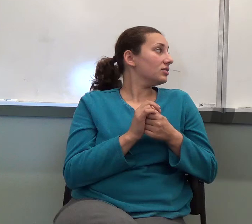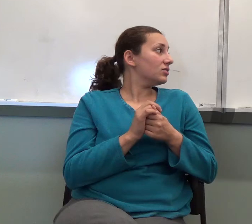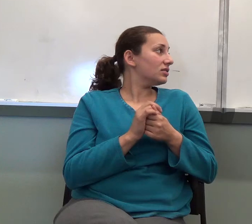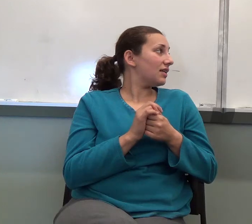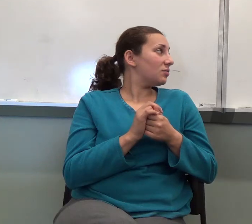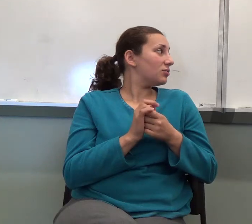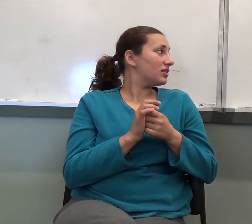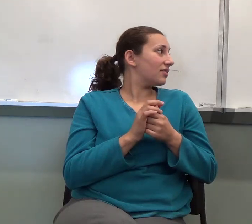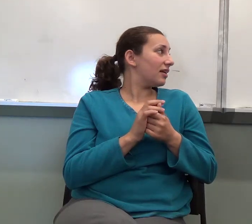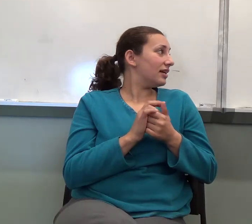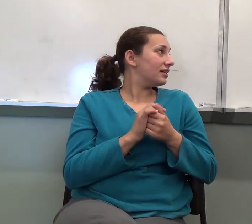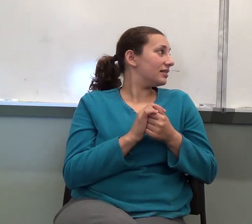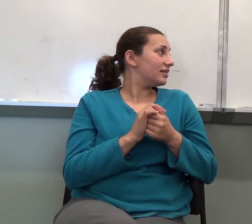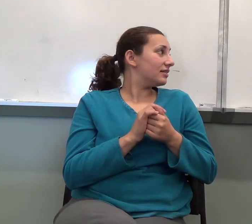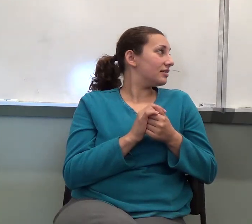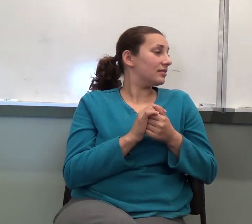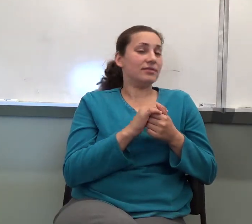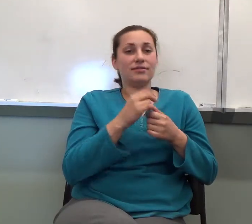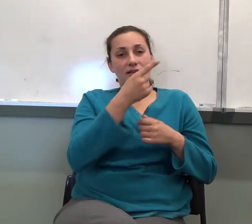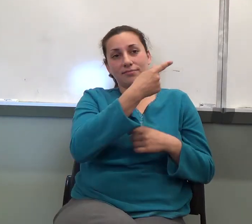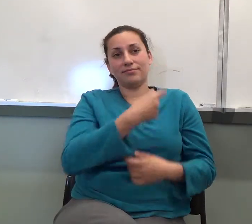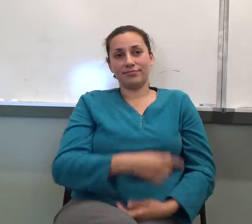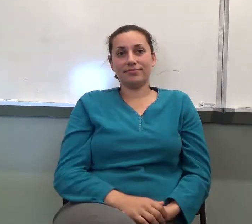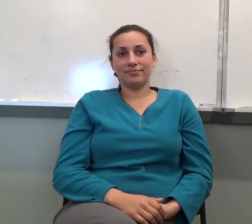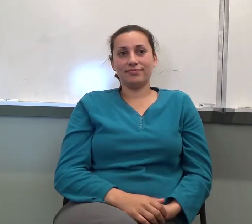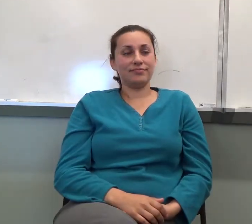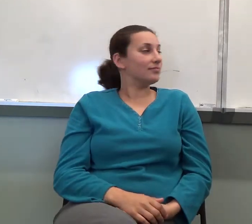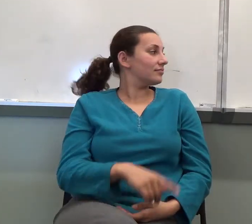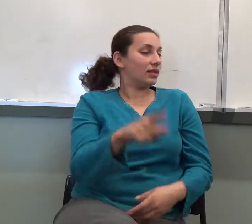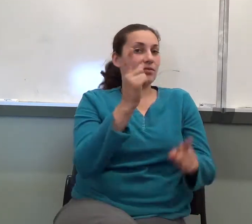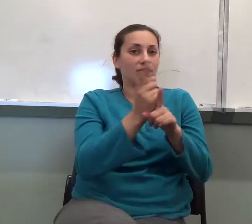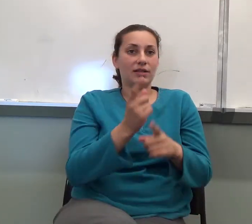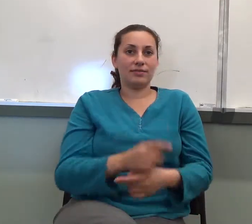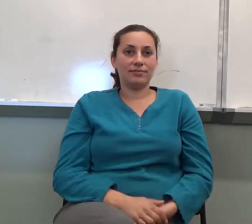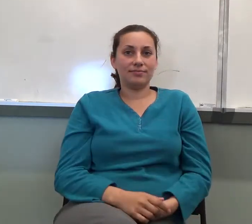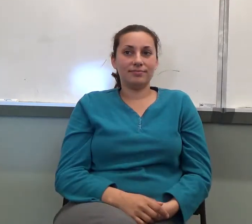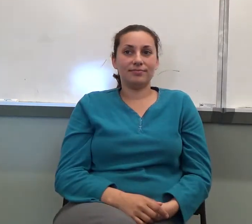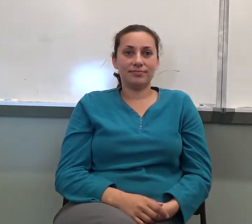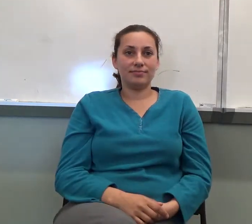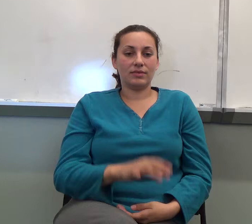it's 7%, right? and then attach the percent sign. That's right, 7%.